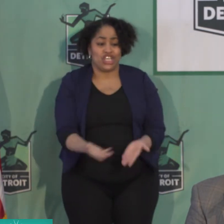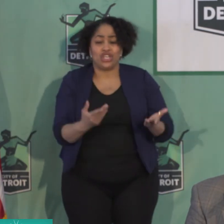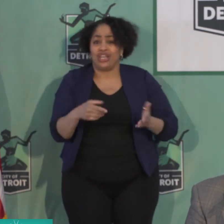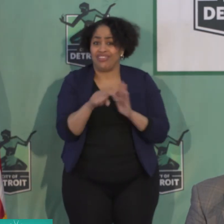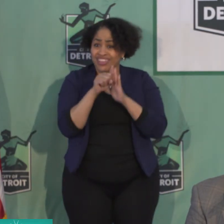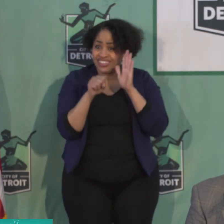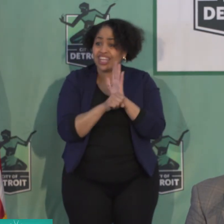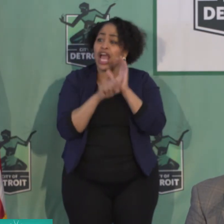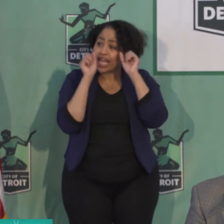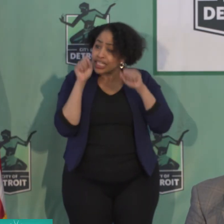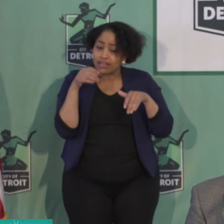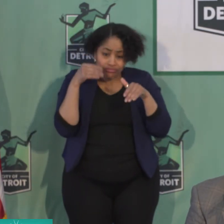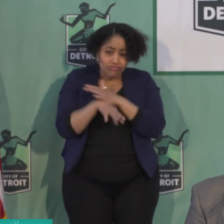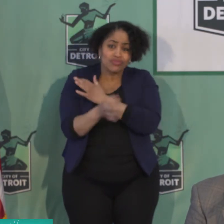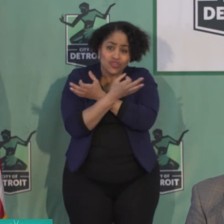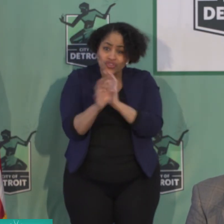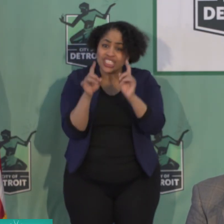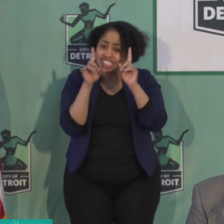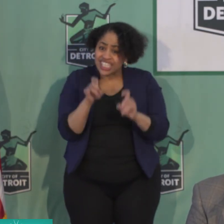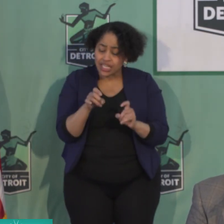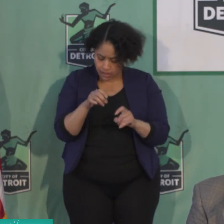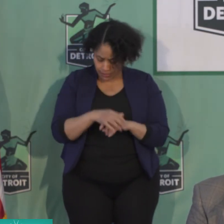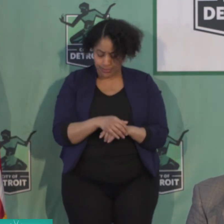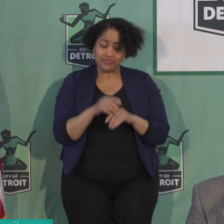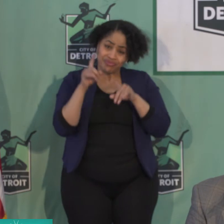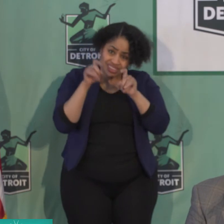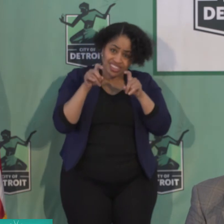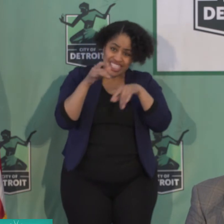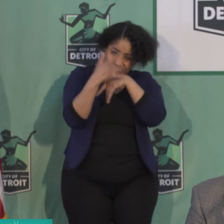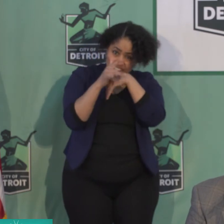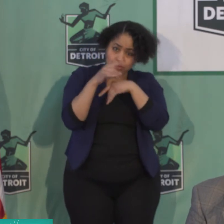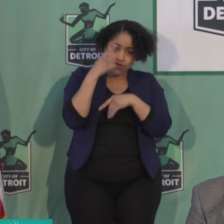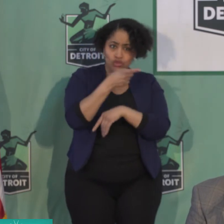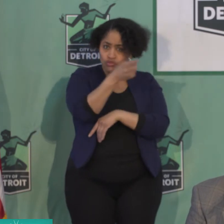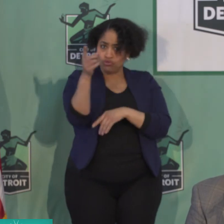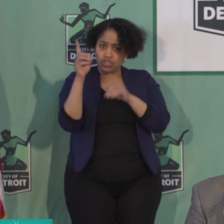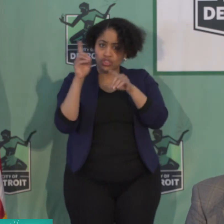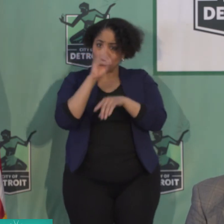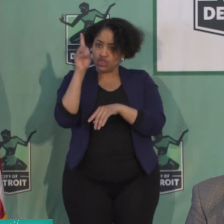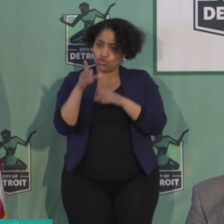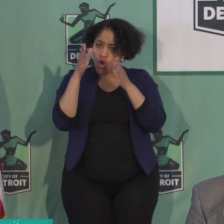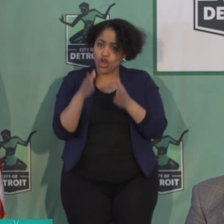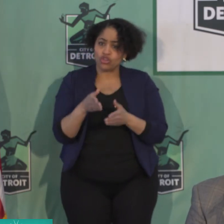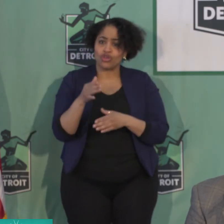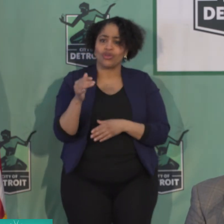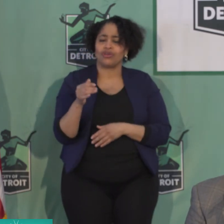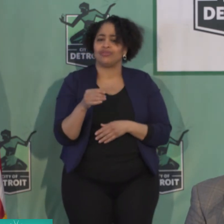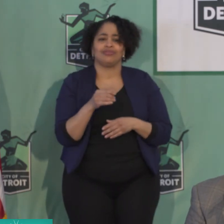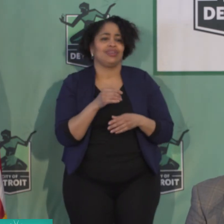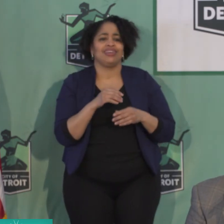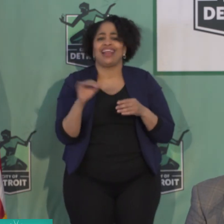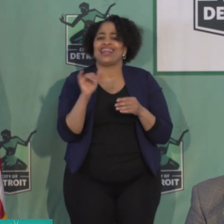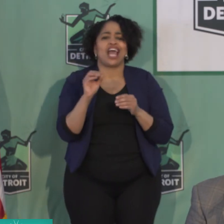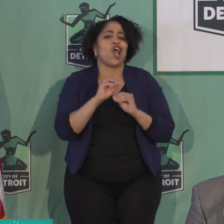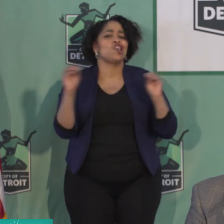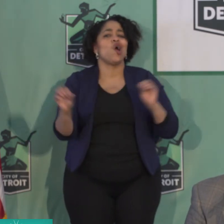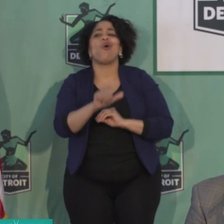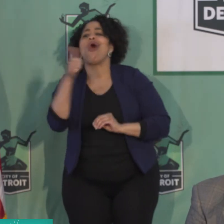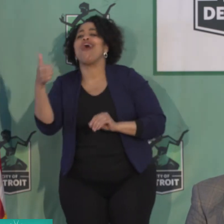you can get a free test. Testing is available to Detroiters like no other